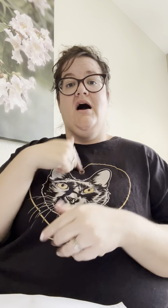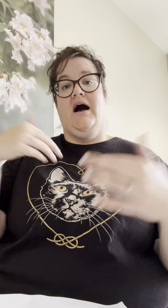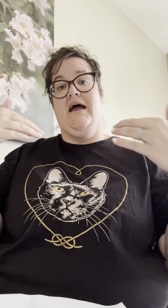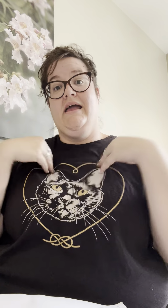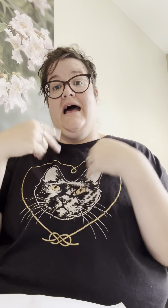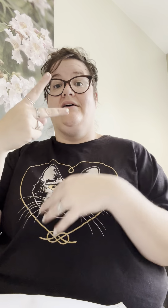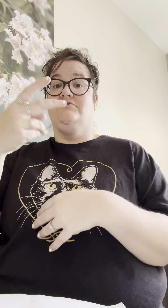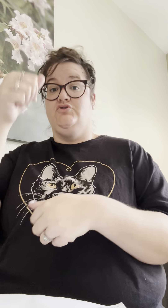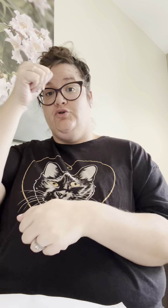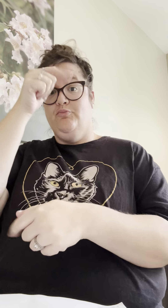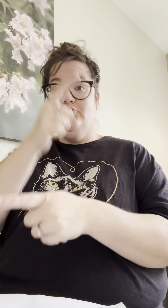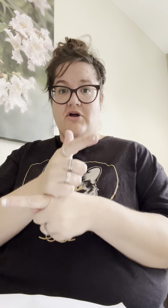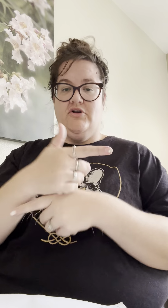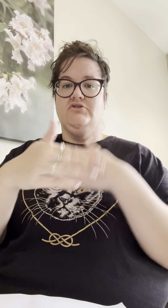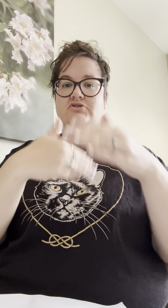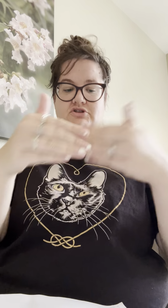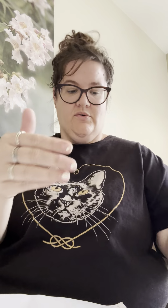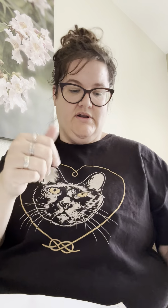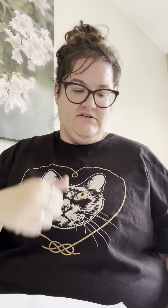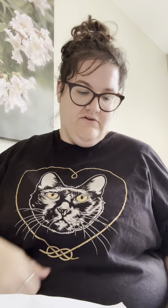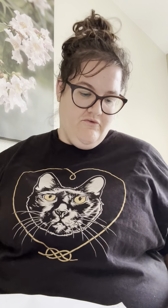I have 2 brothers, so on and so forth.